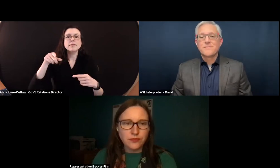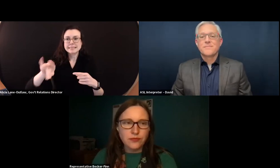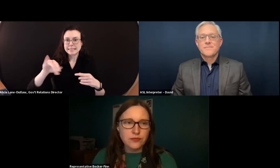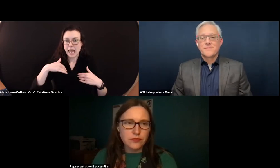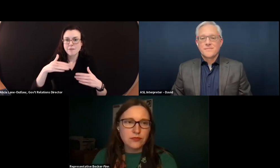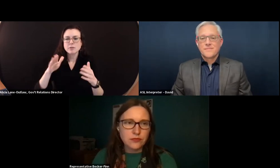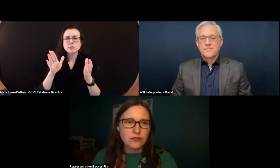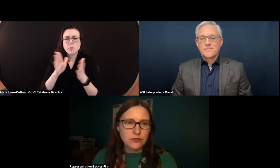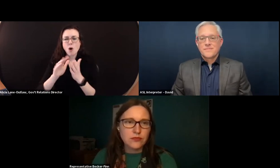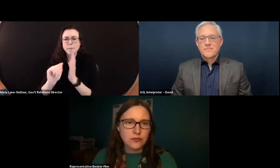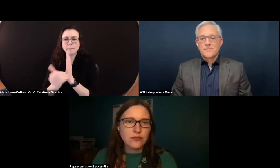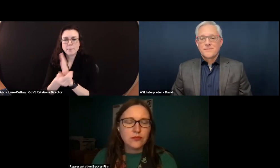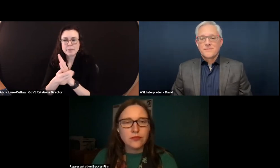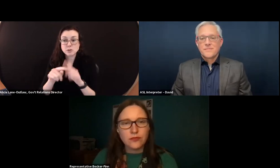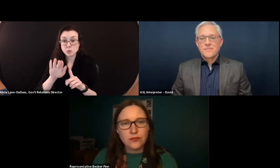meeting.